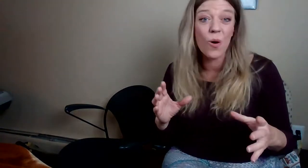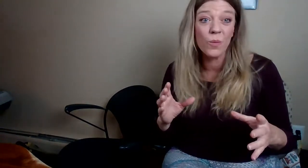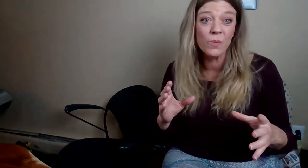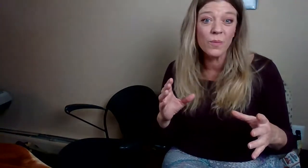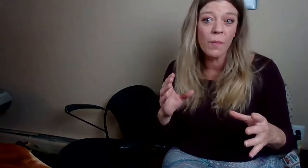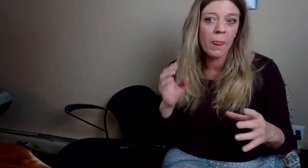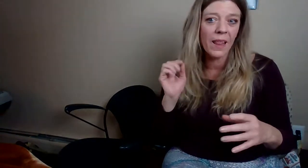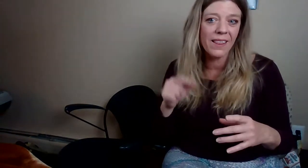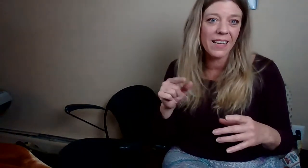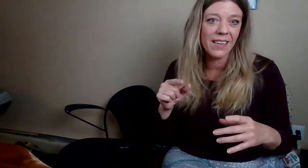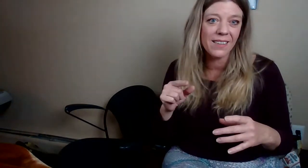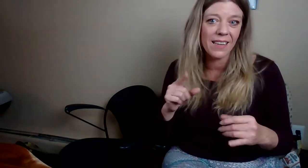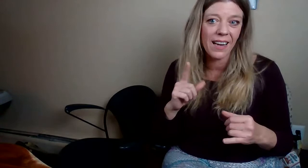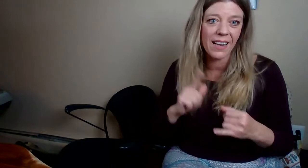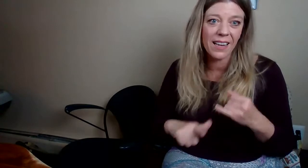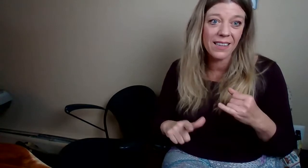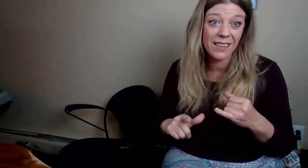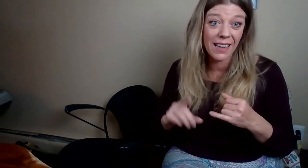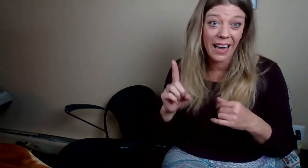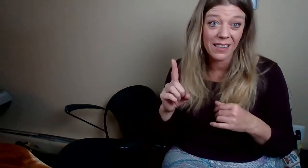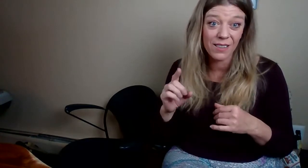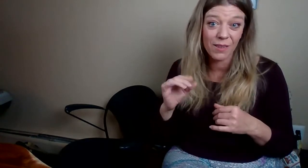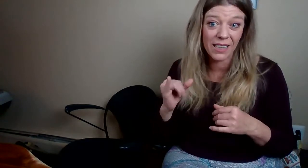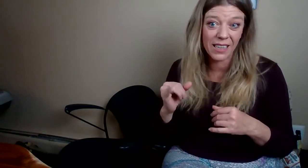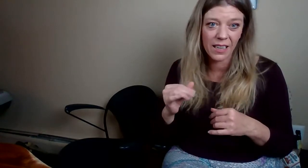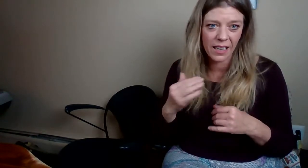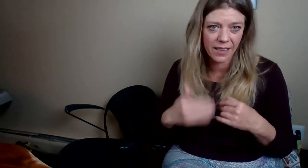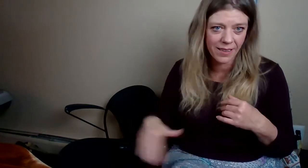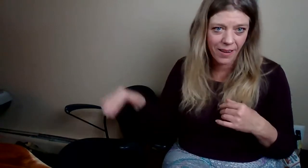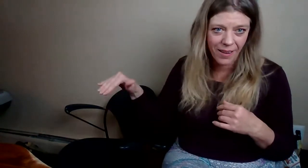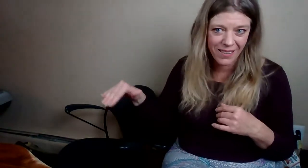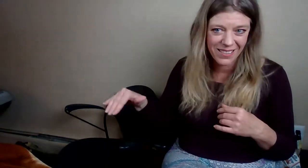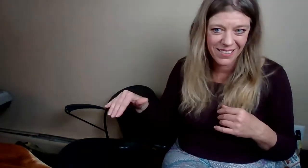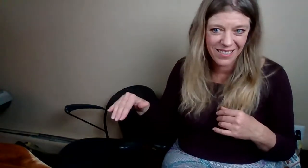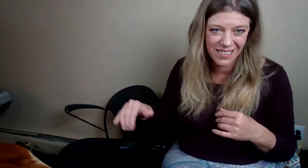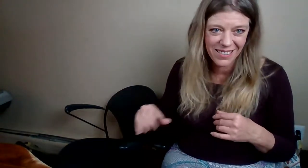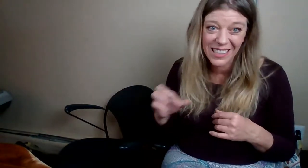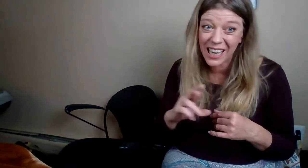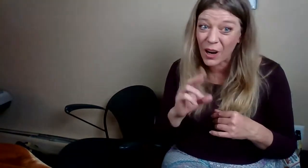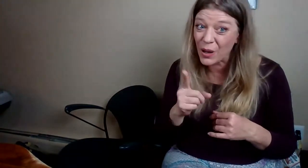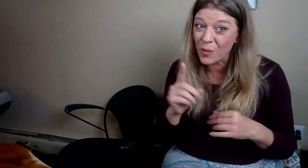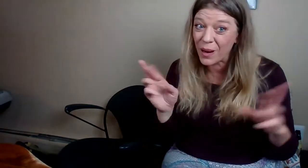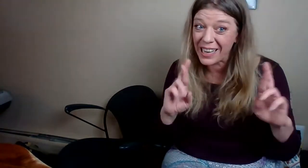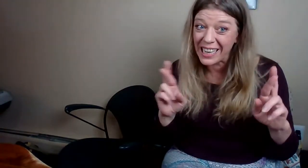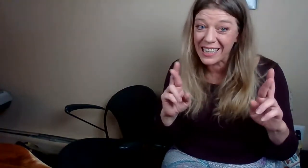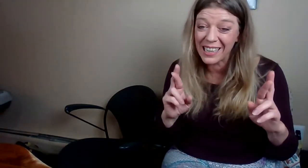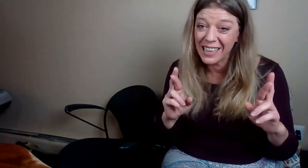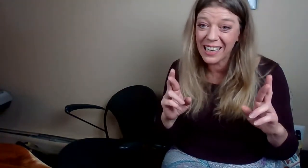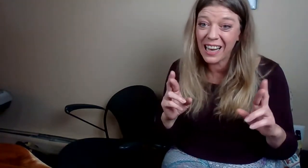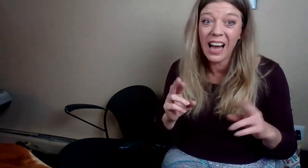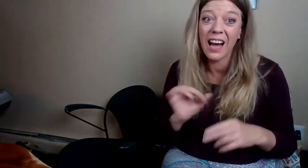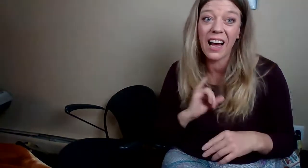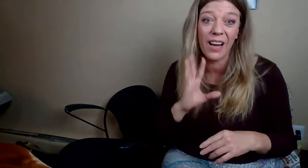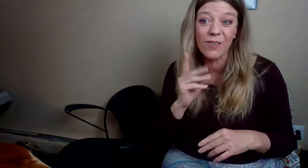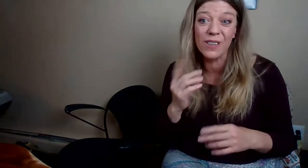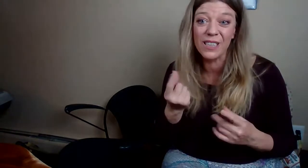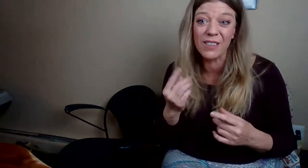So this last one is long. Are you ready? I will do